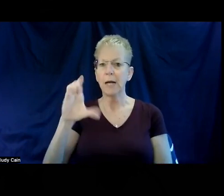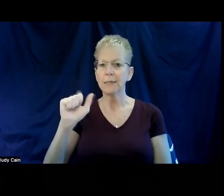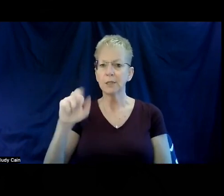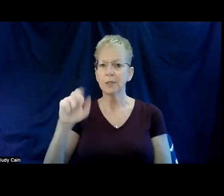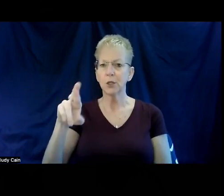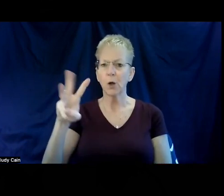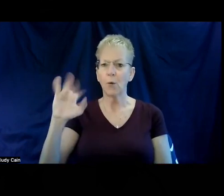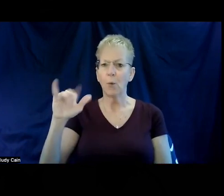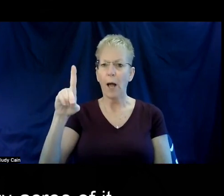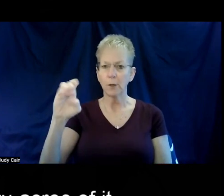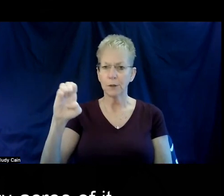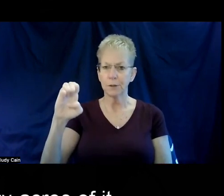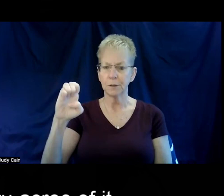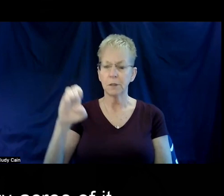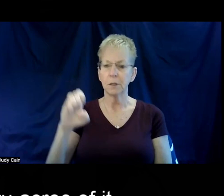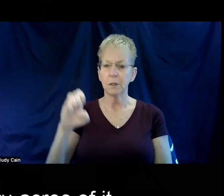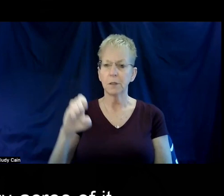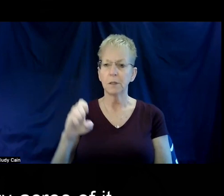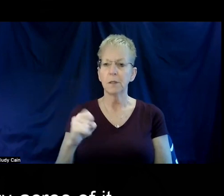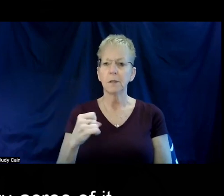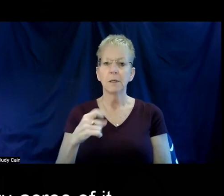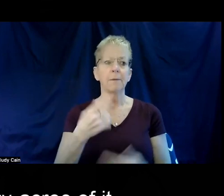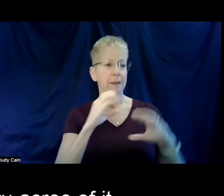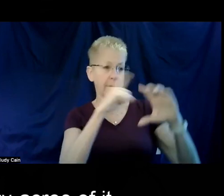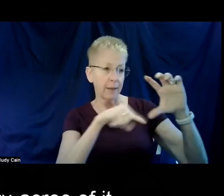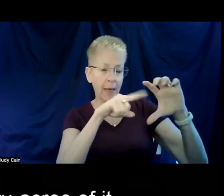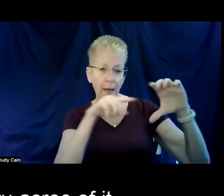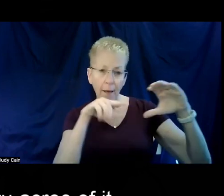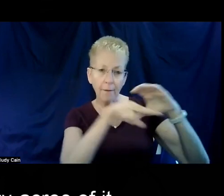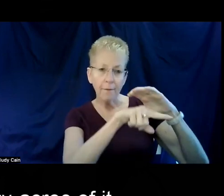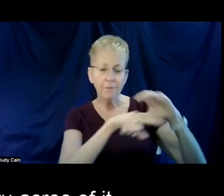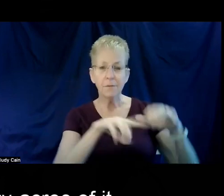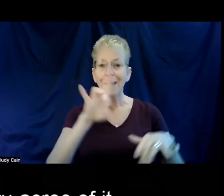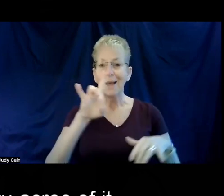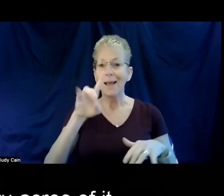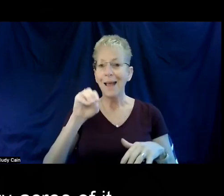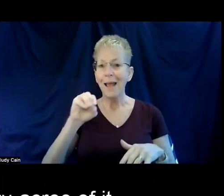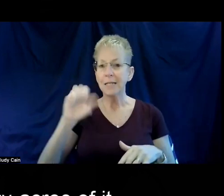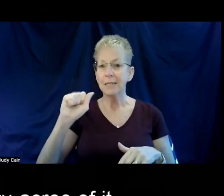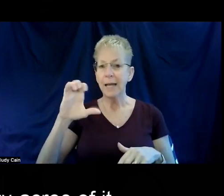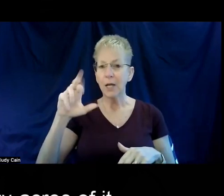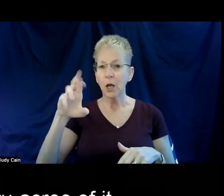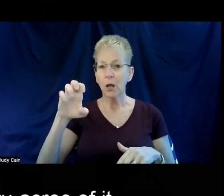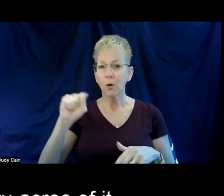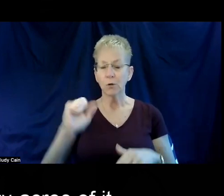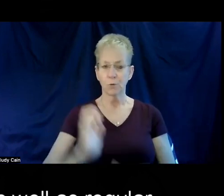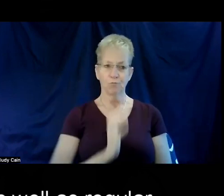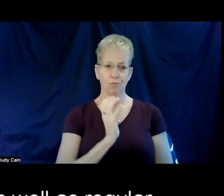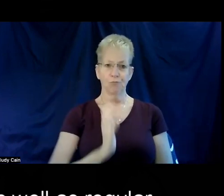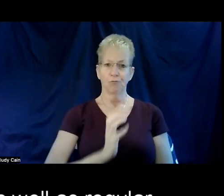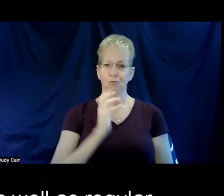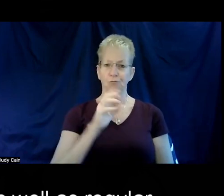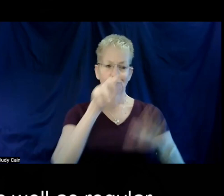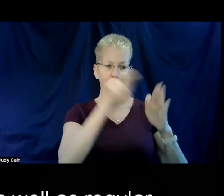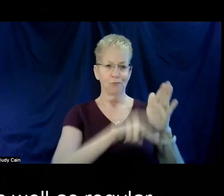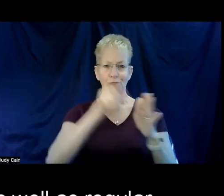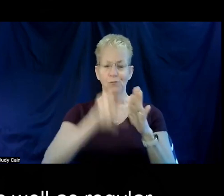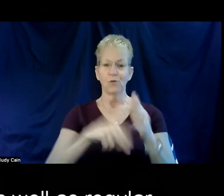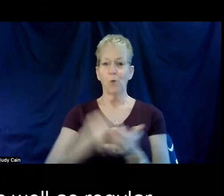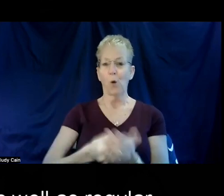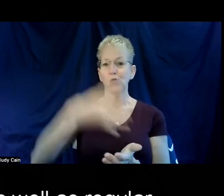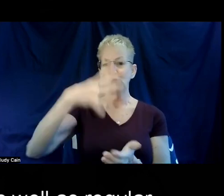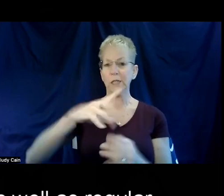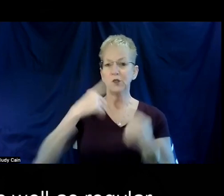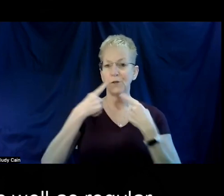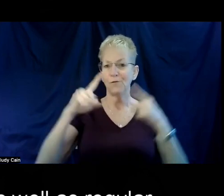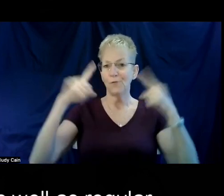Père Lachaise Cemetery, all 80 acres of it, was a ritzy final resting place for the rich and famous, as well